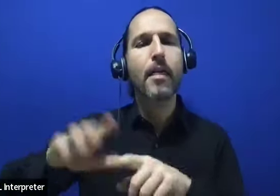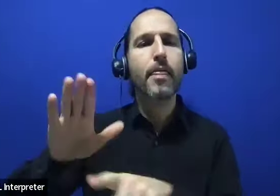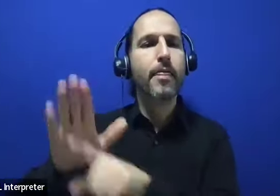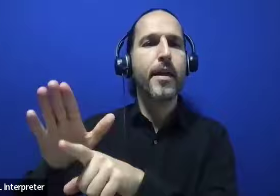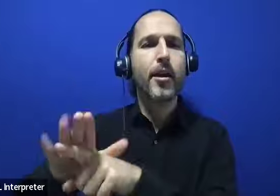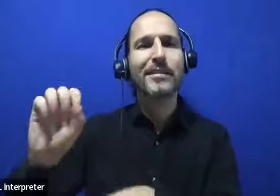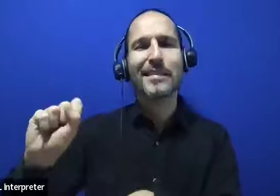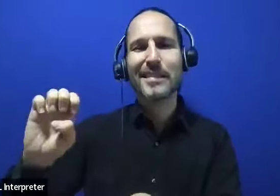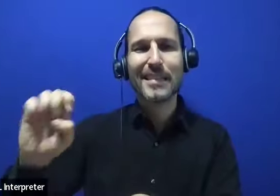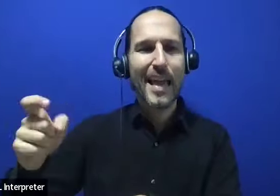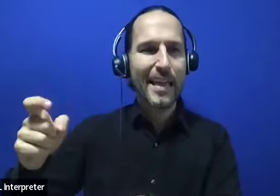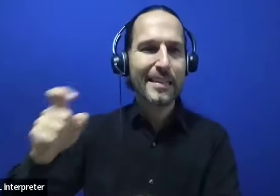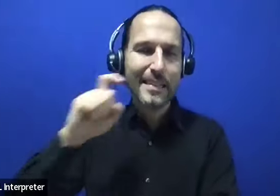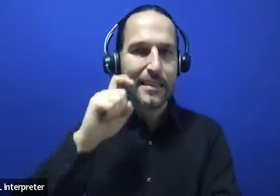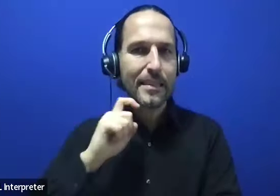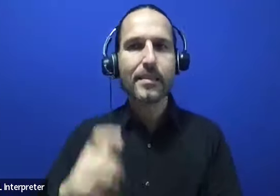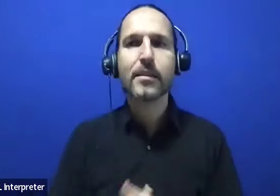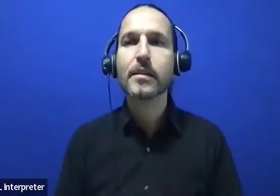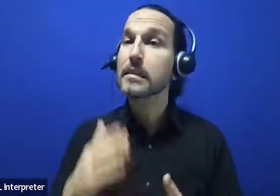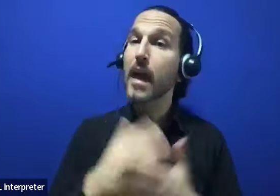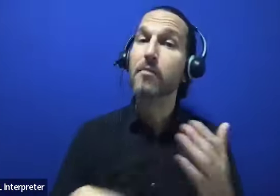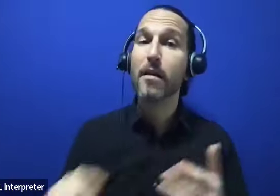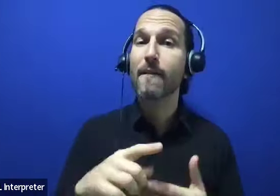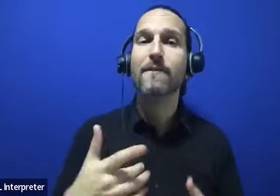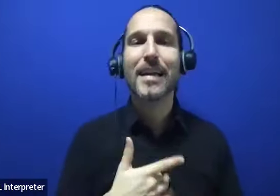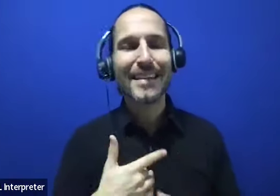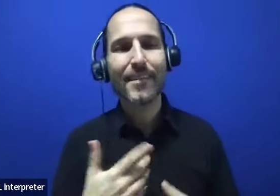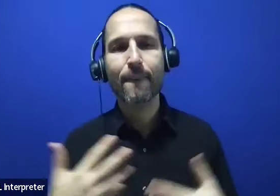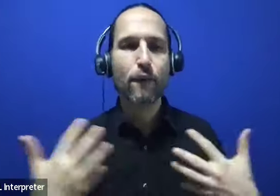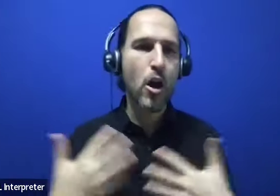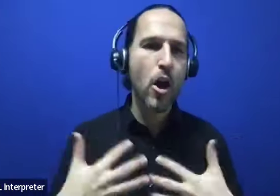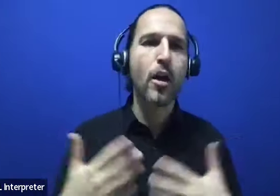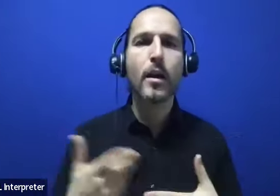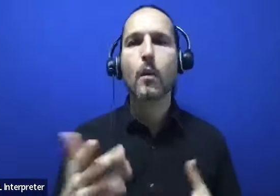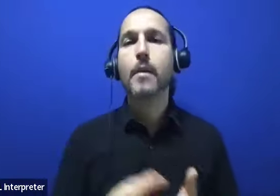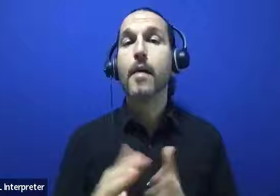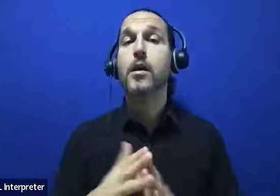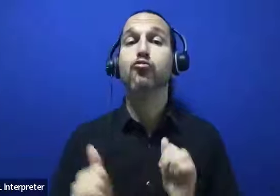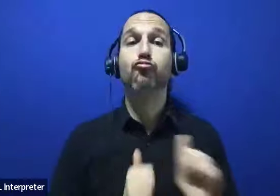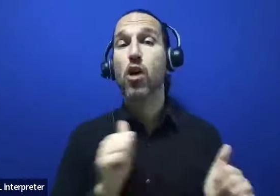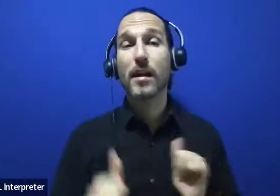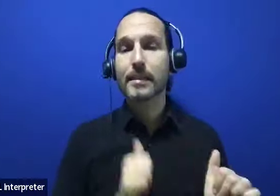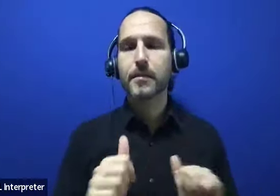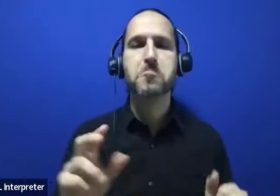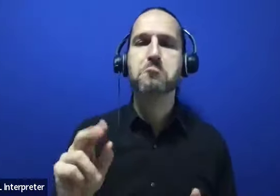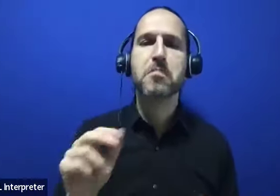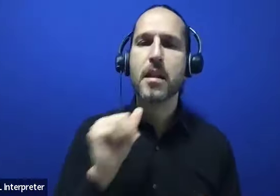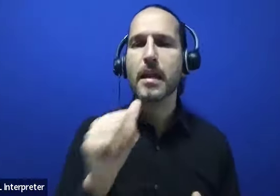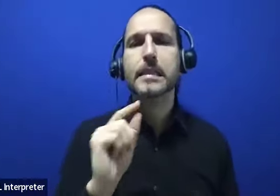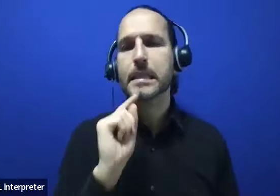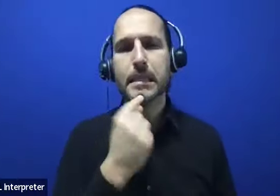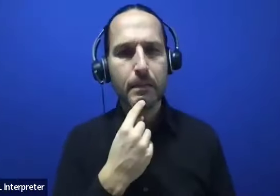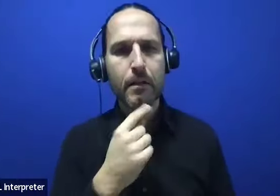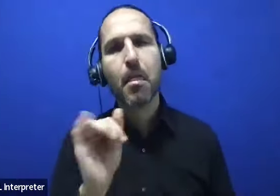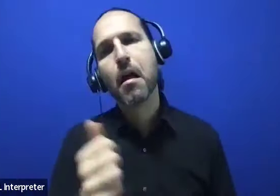And that's, some people don't want to do that because they're afraid, well, they'll become adolescents, they become aggressive. I don't find that to be a huge issue any more than it is